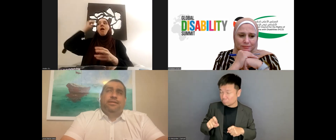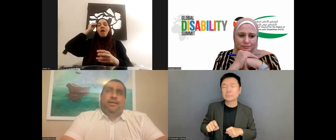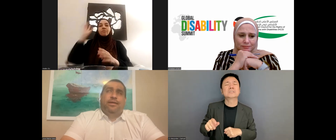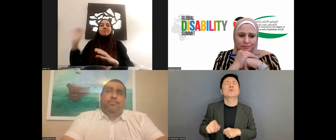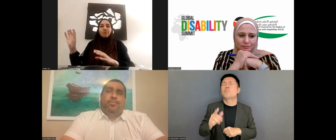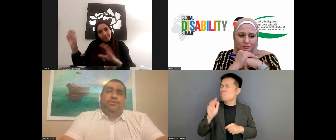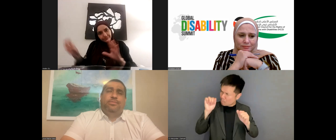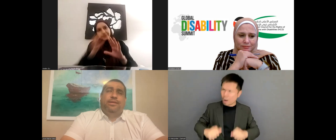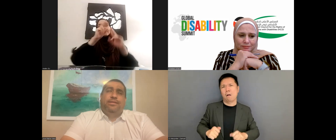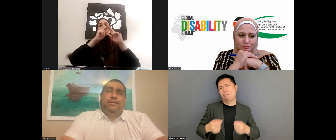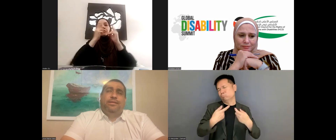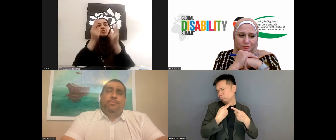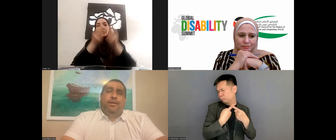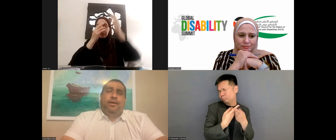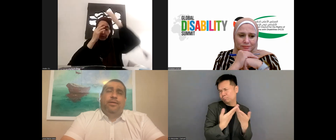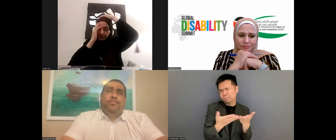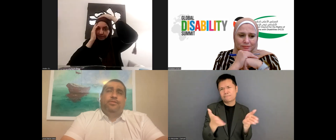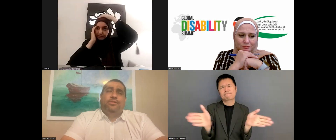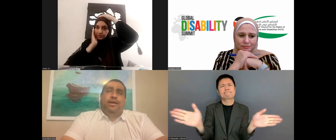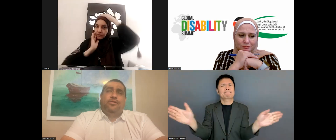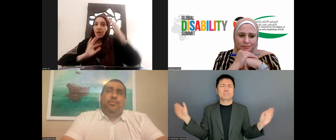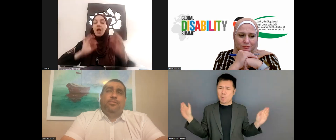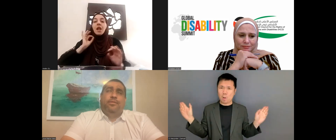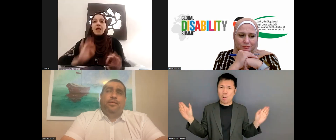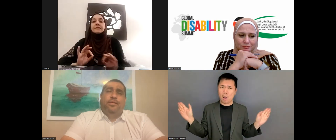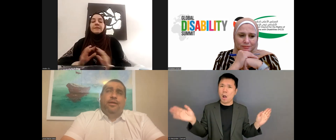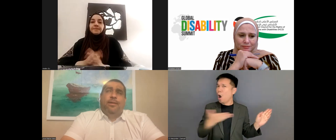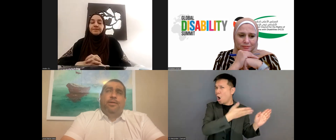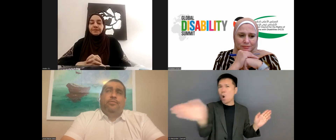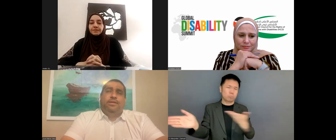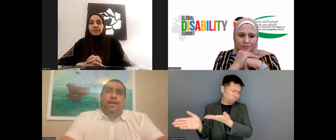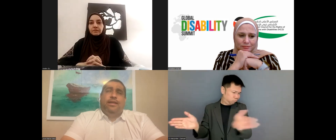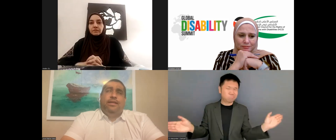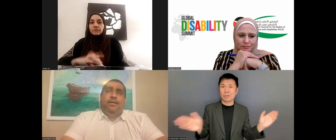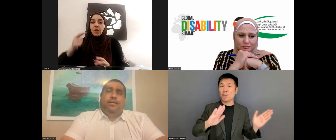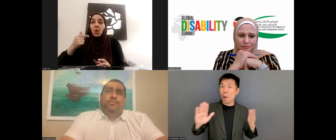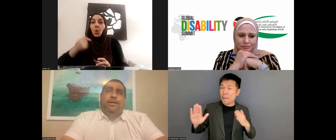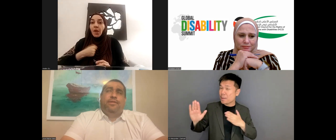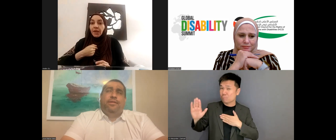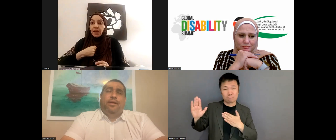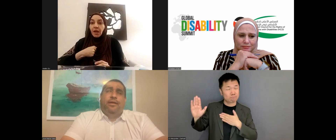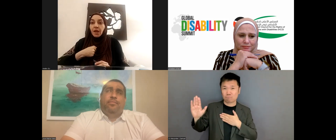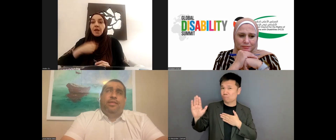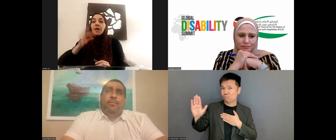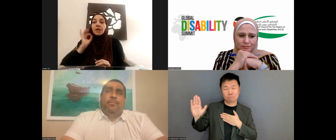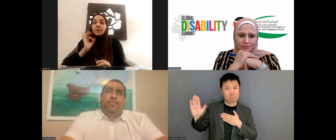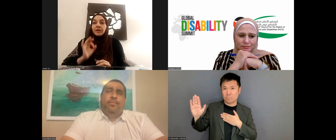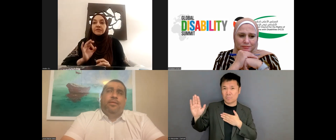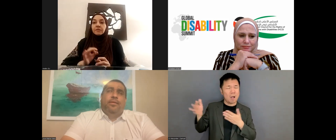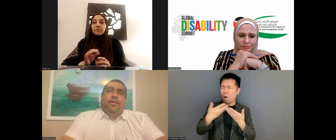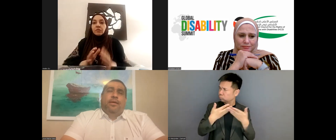widest possibility to get commitments about any relevant